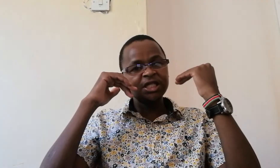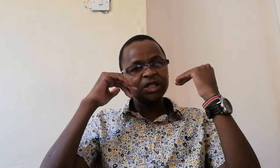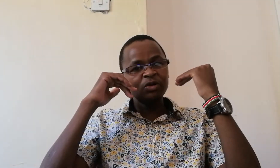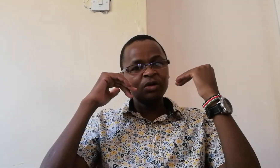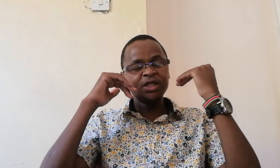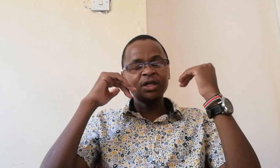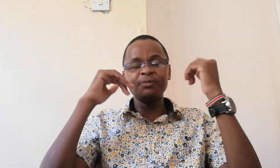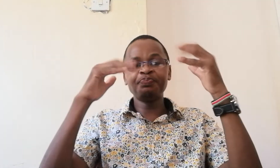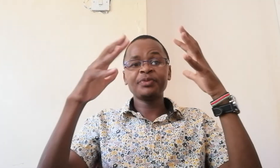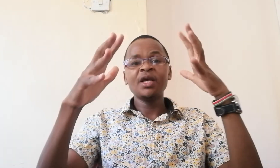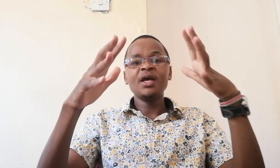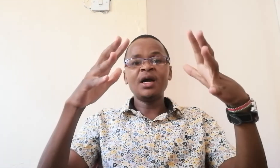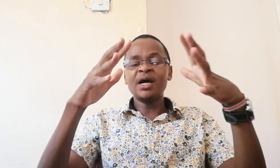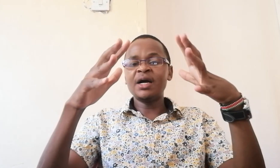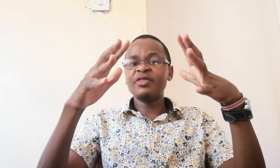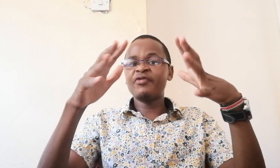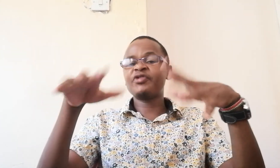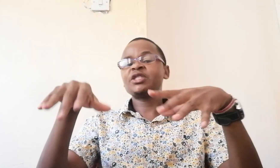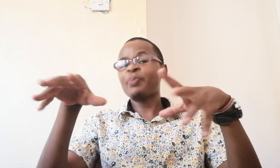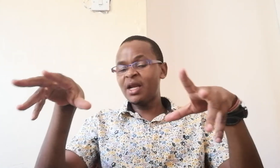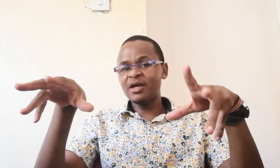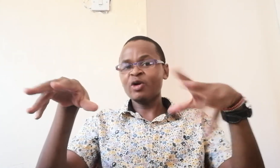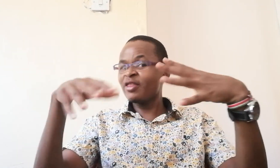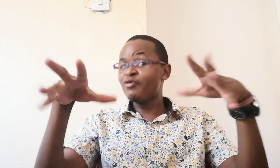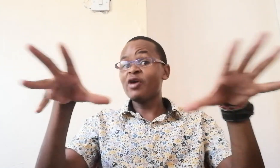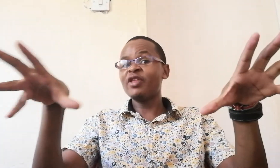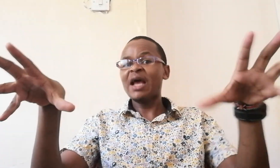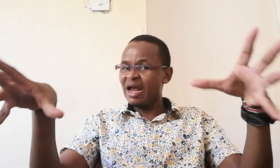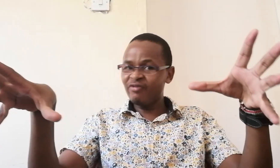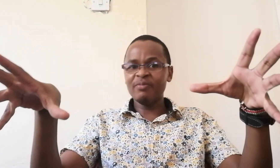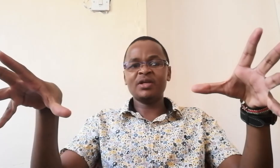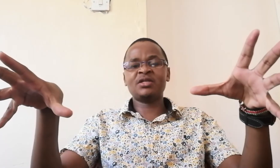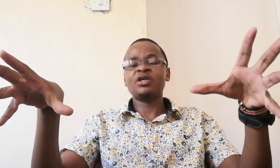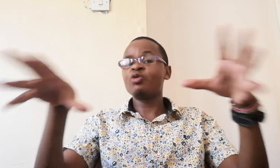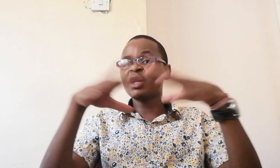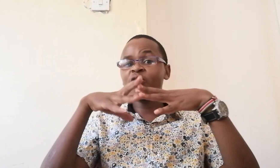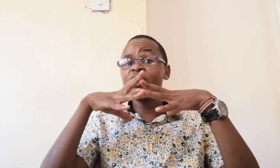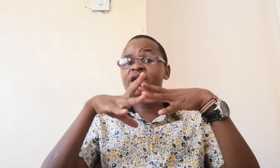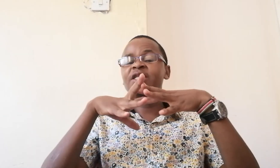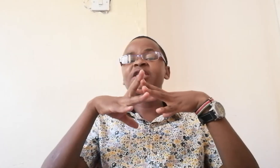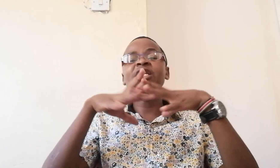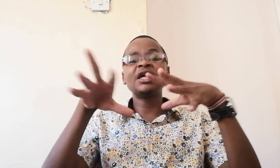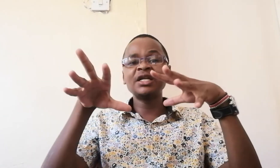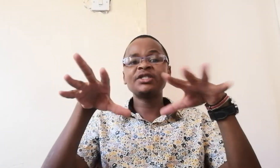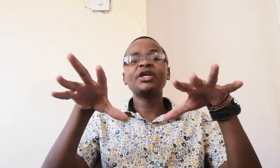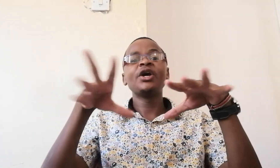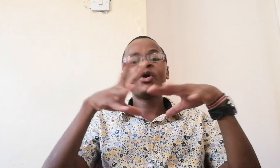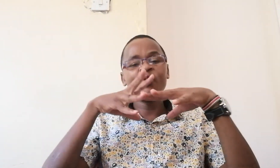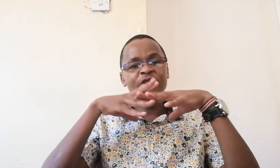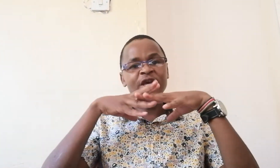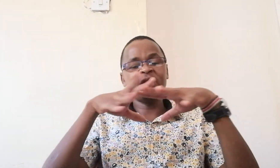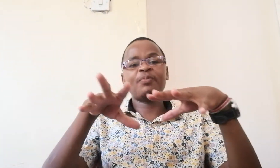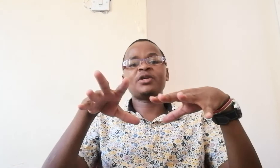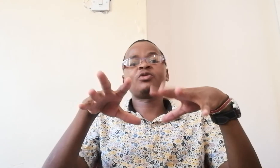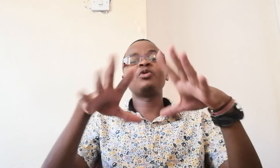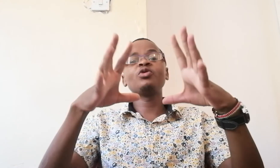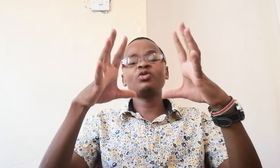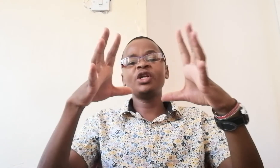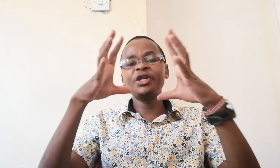so do you call it the spelling, or rather if you have the alphabet, you can communicate in English with any person, because you only need